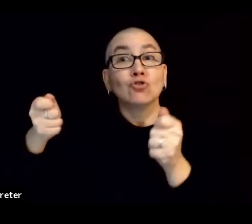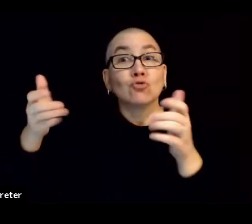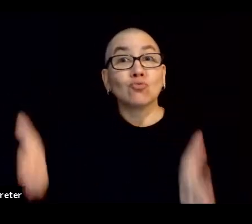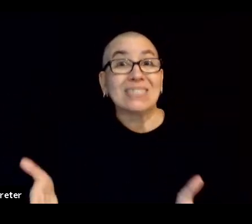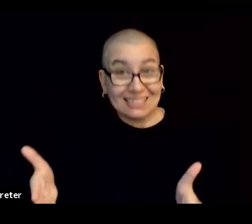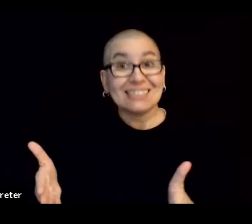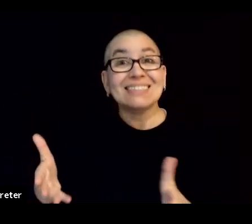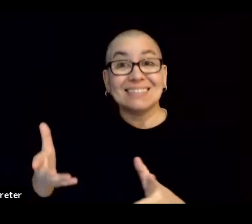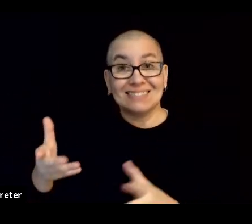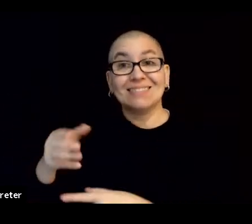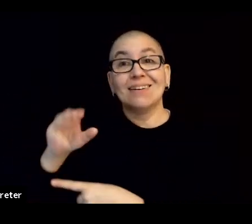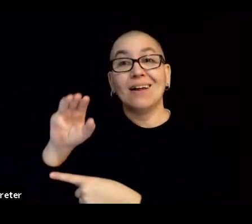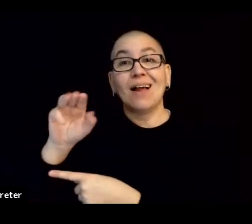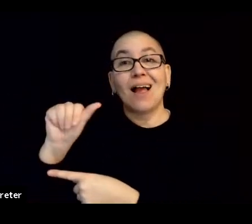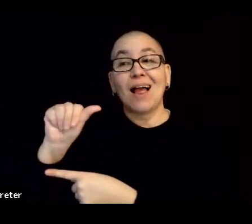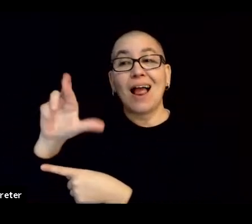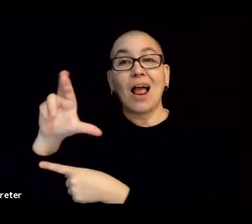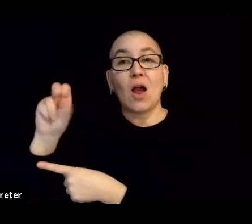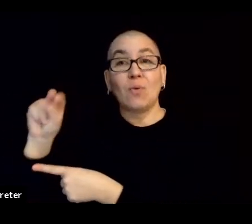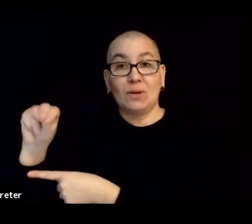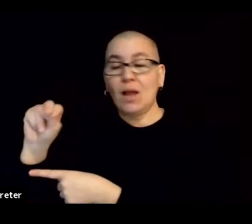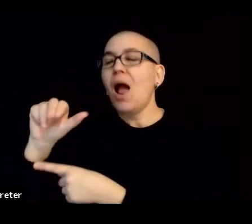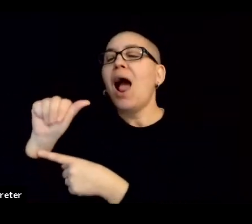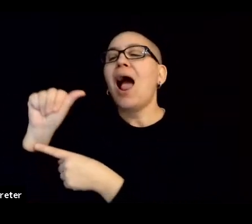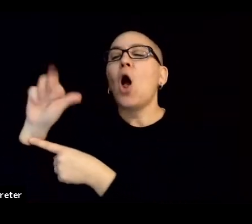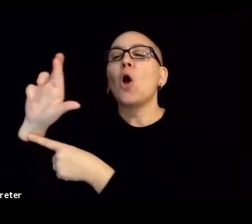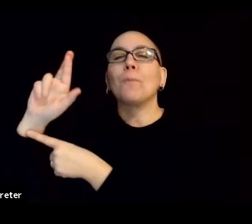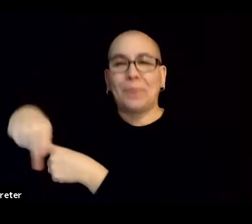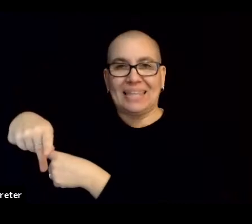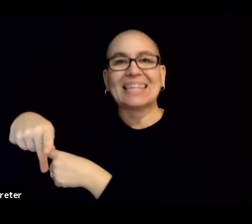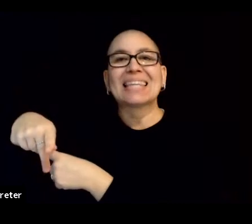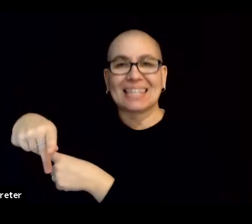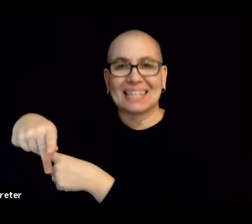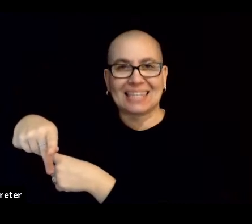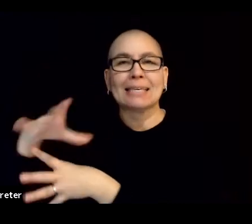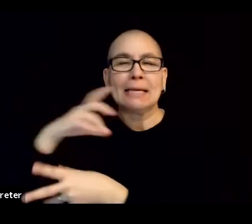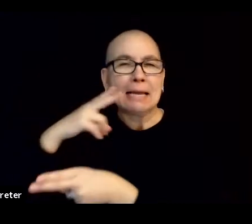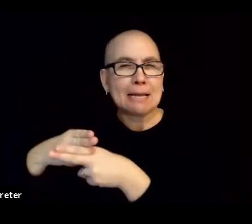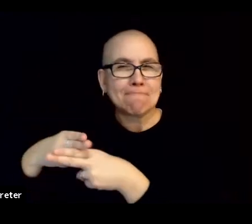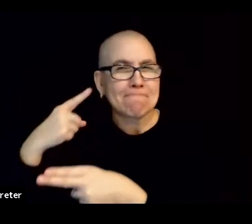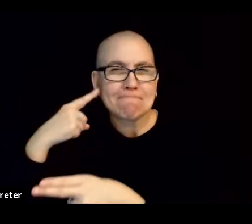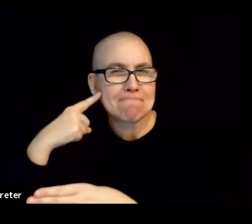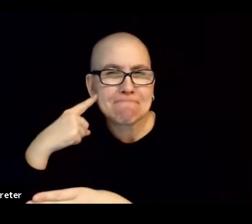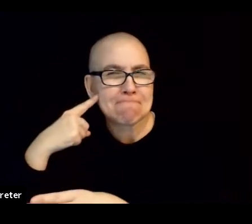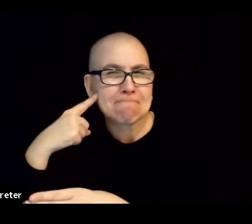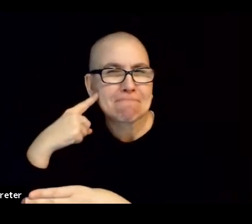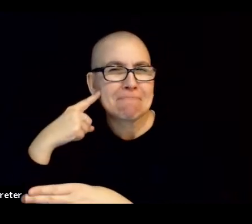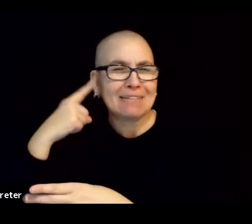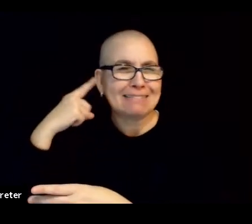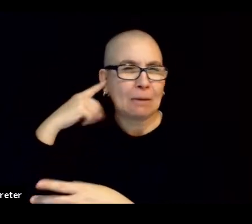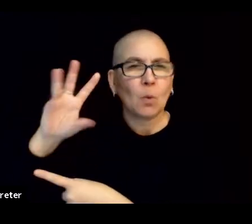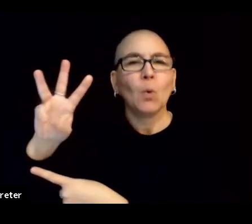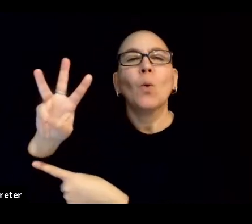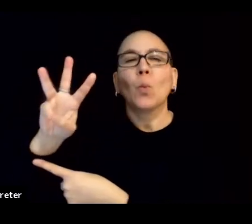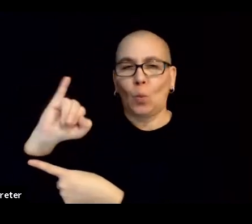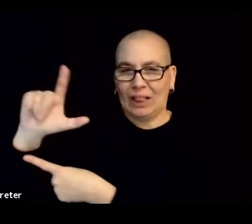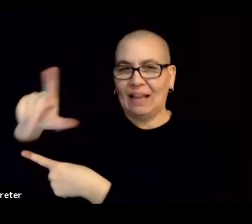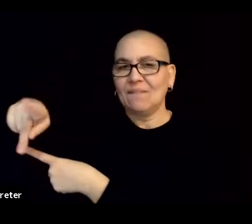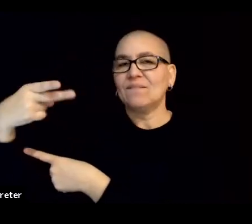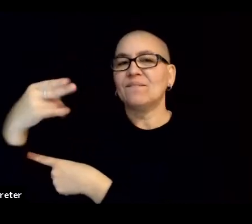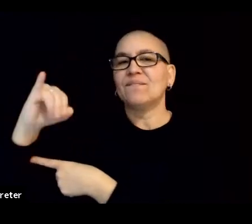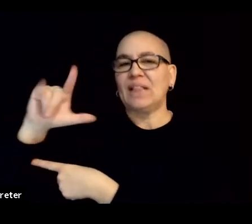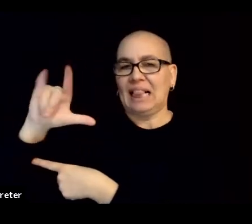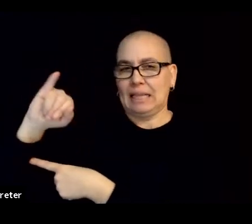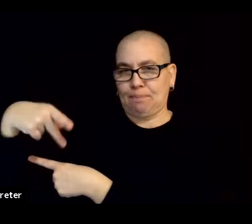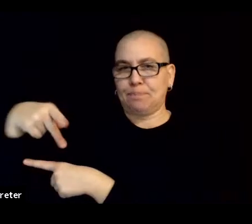Will. Yes, thank you, Commissioner Malcolm and Governor Walz, and good afternoon. My name is Will Phillips, and I'm the